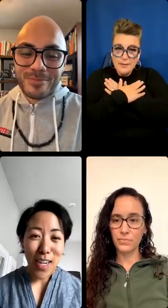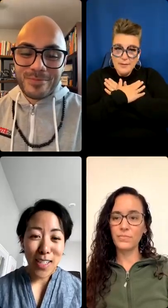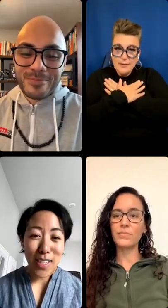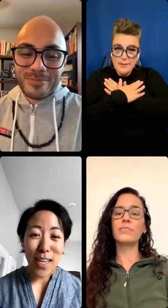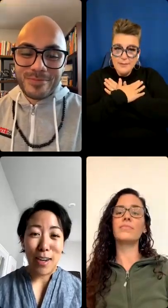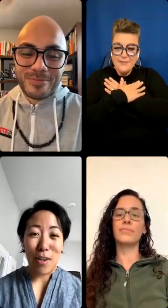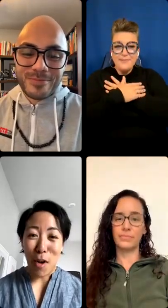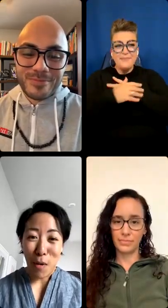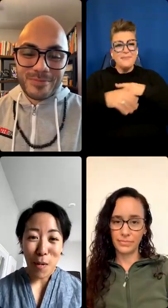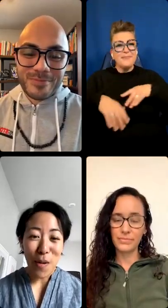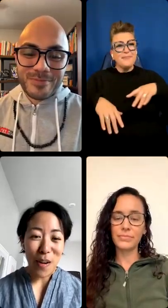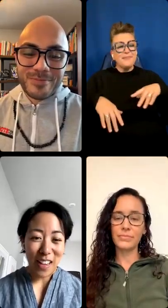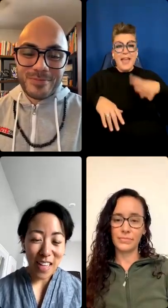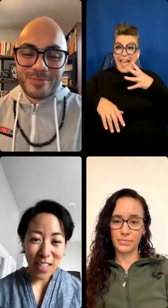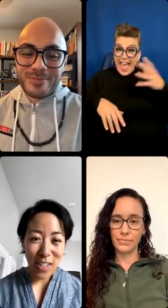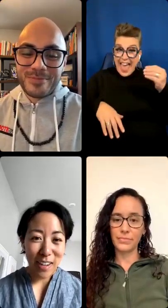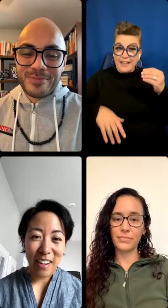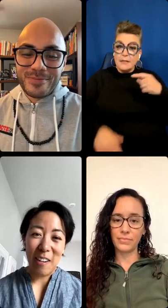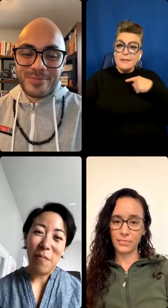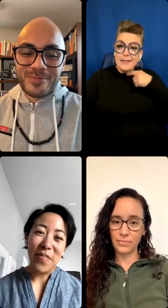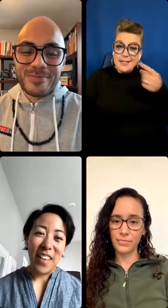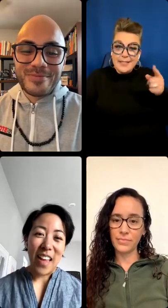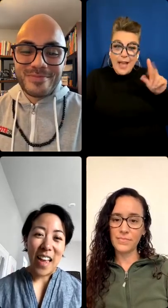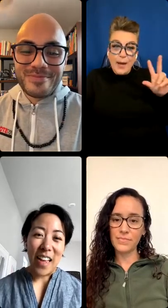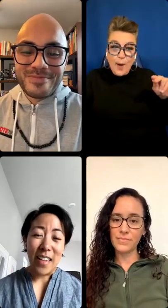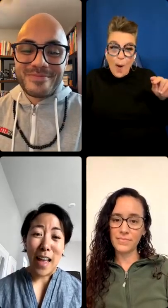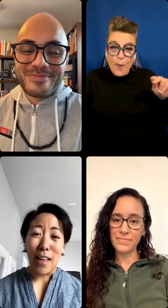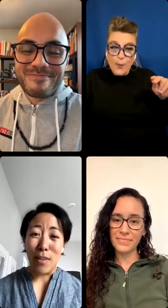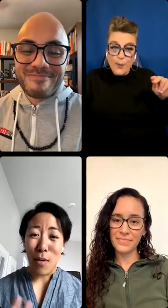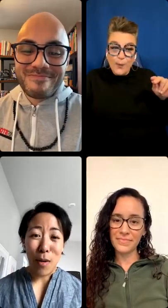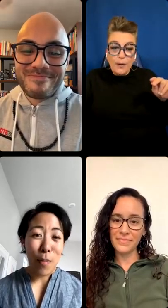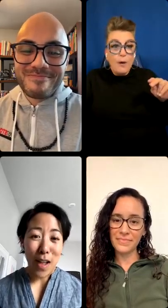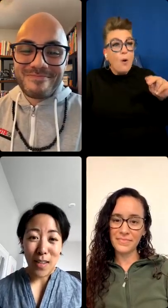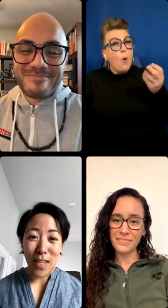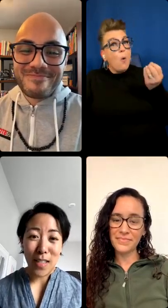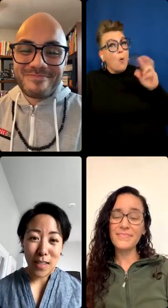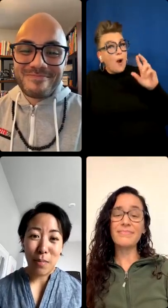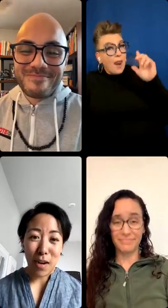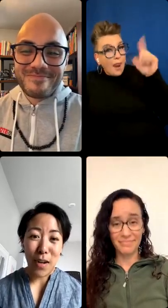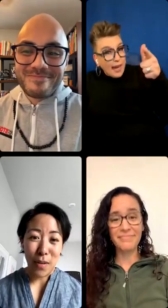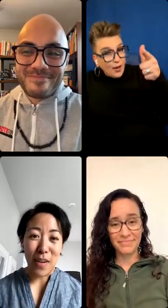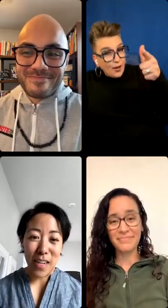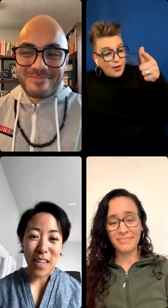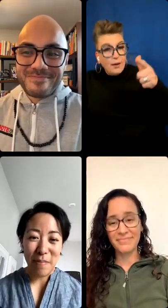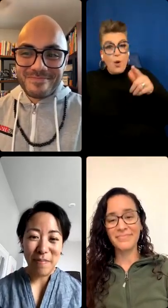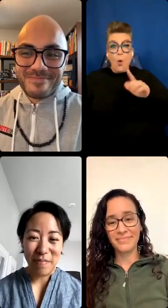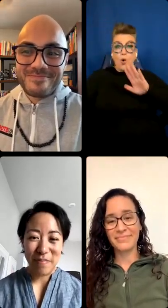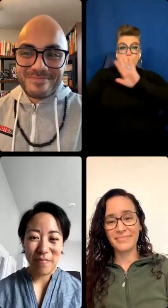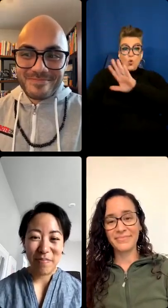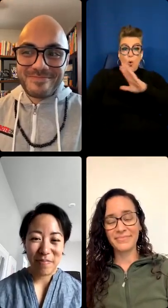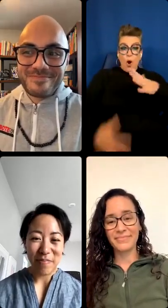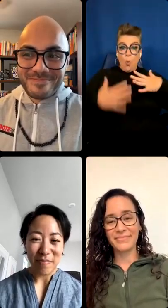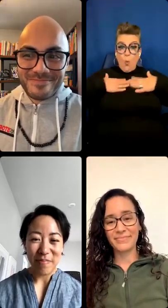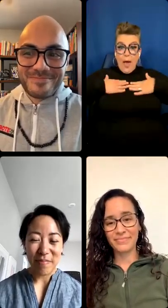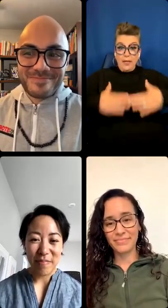exercise your right to say no or later, and that your wellness is a priority.